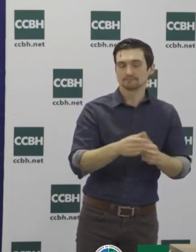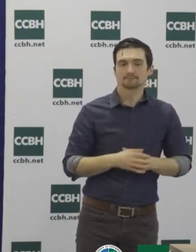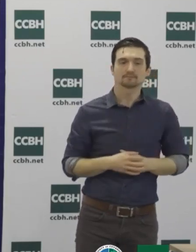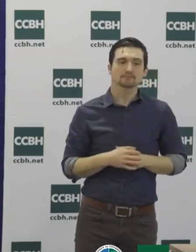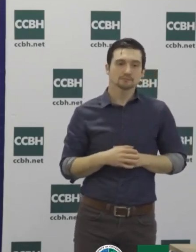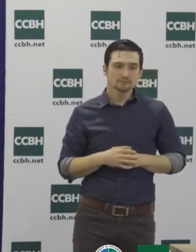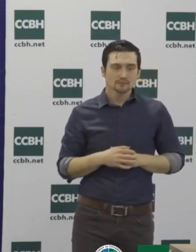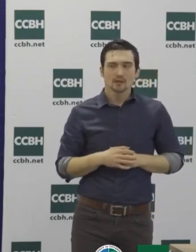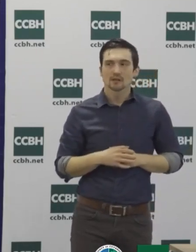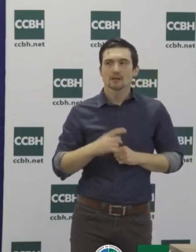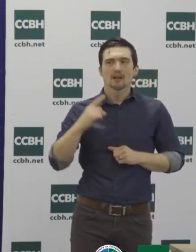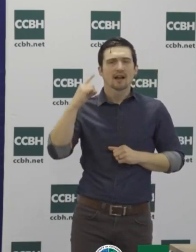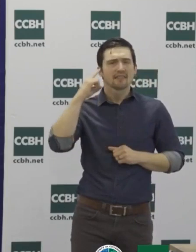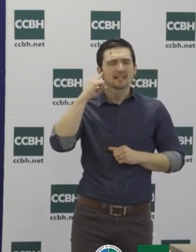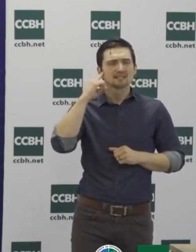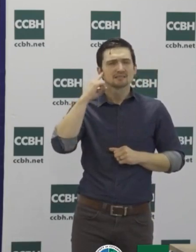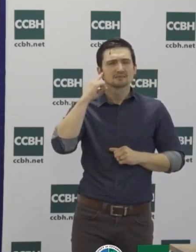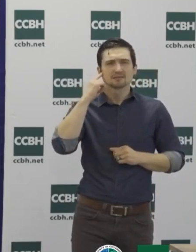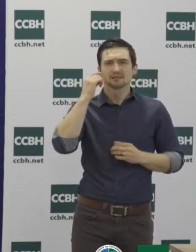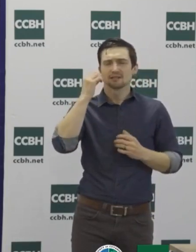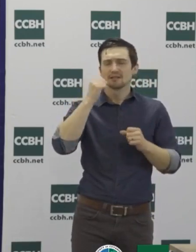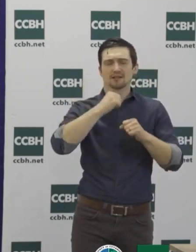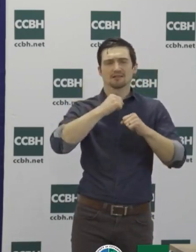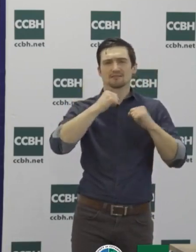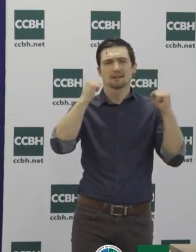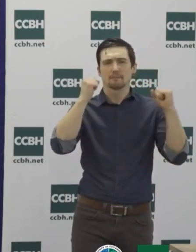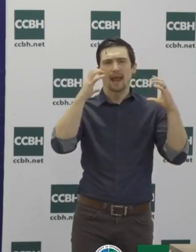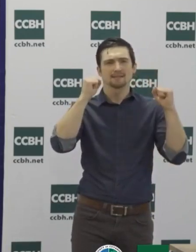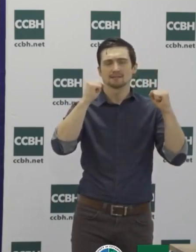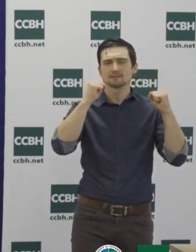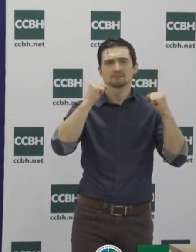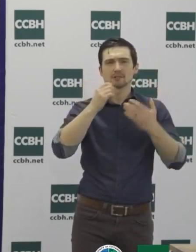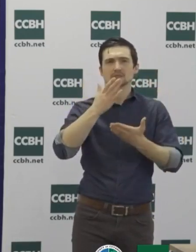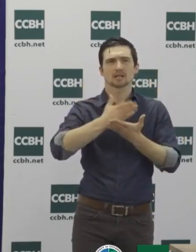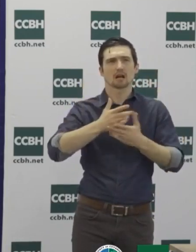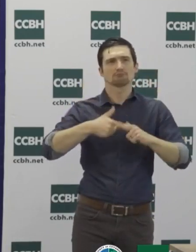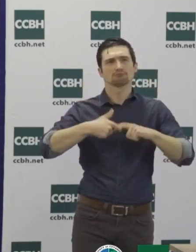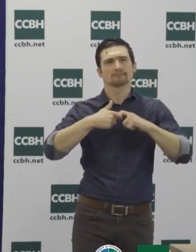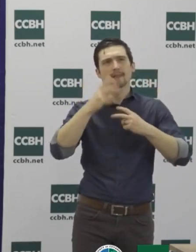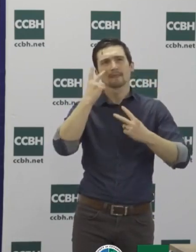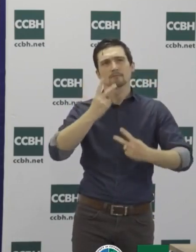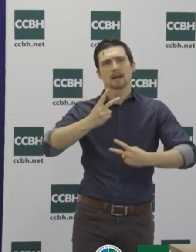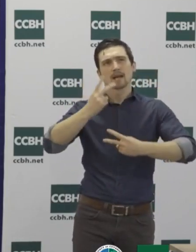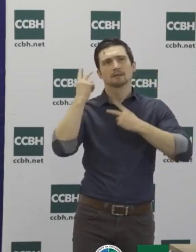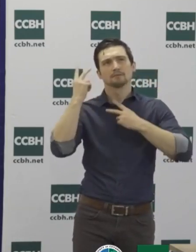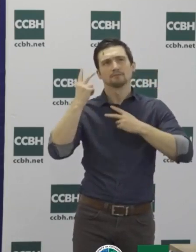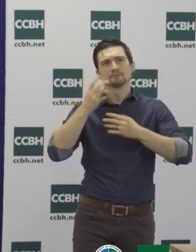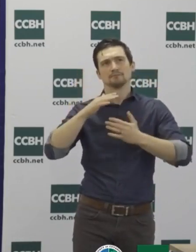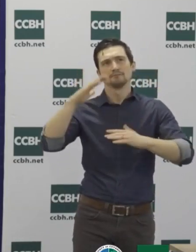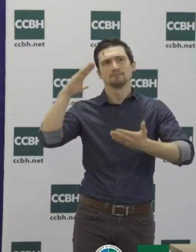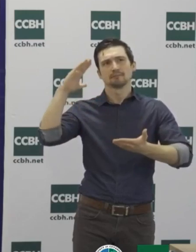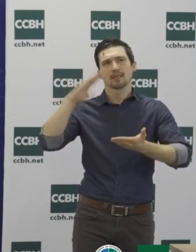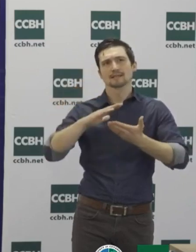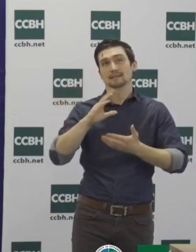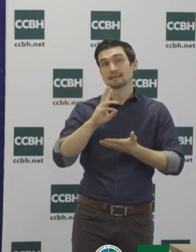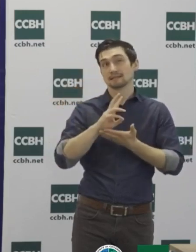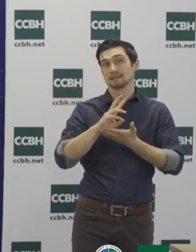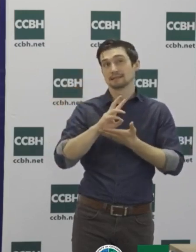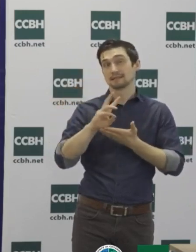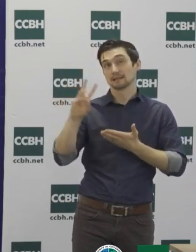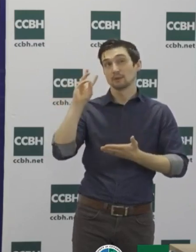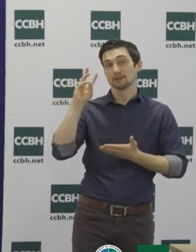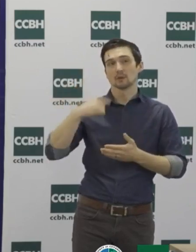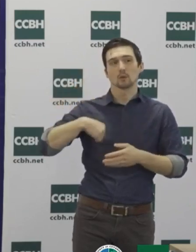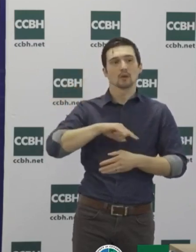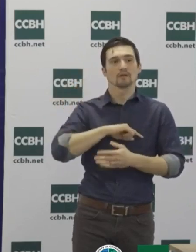it's amazing when I stop and look back on it to think about in the last 6 weeks, less than 6 weeks, that we've reached